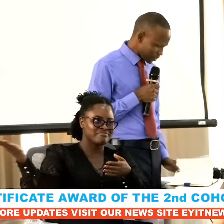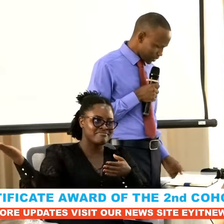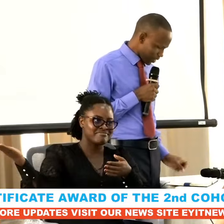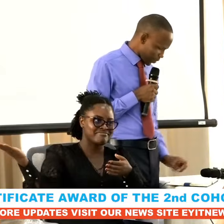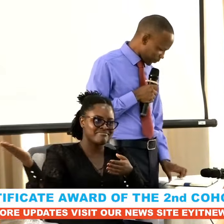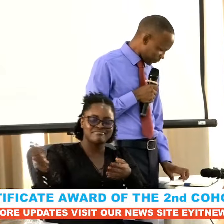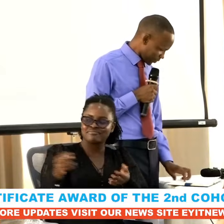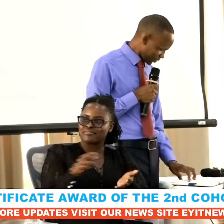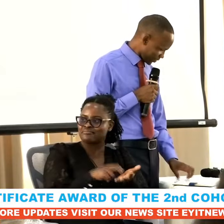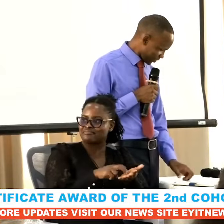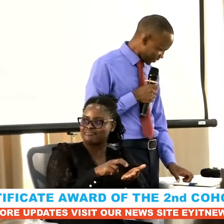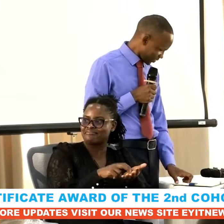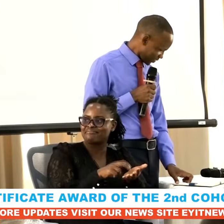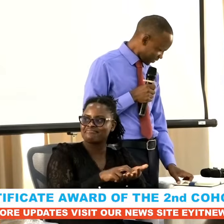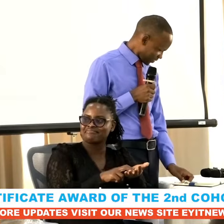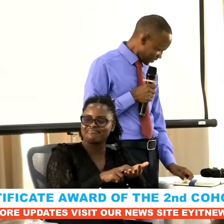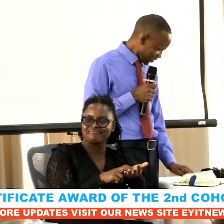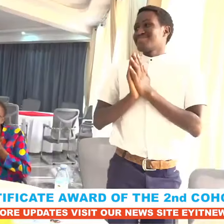Hussein, stand up.